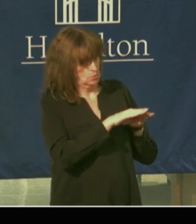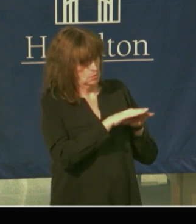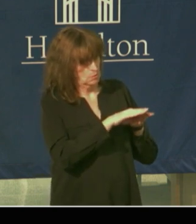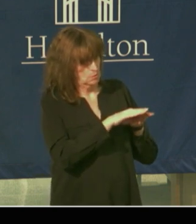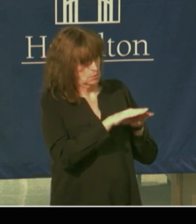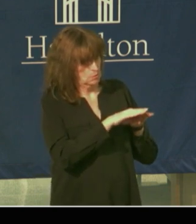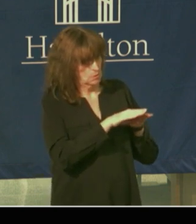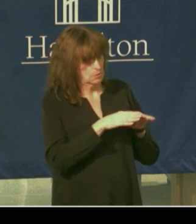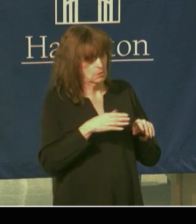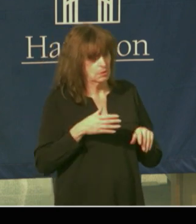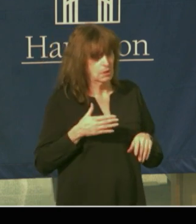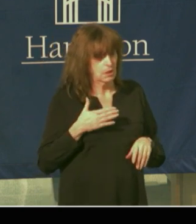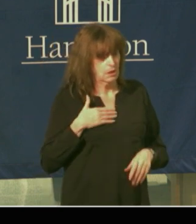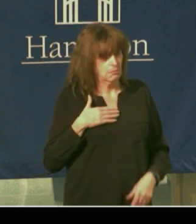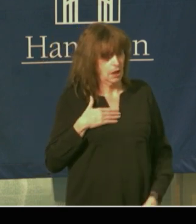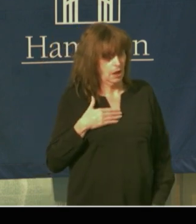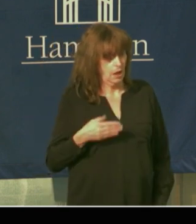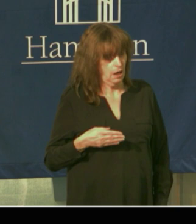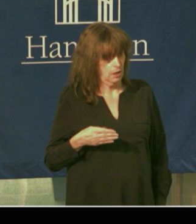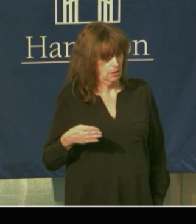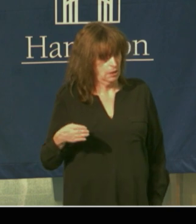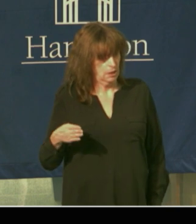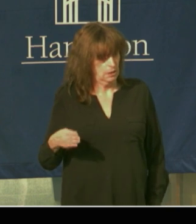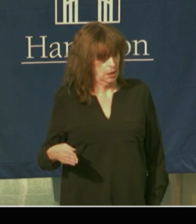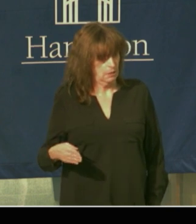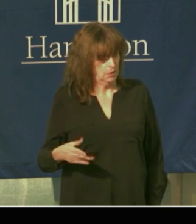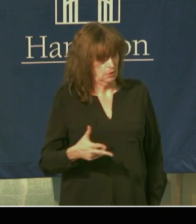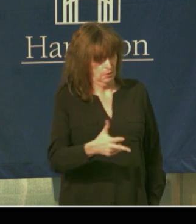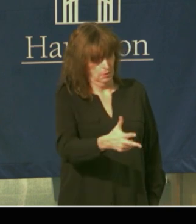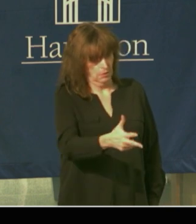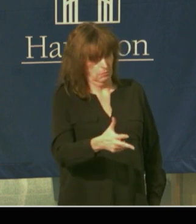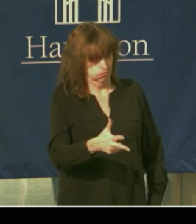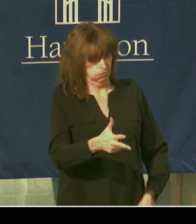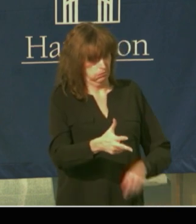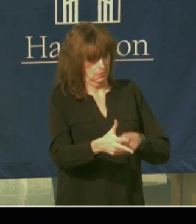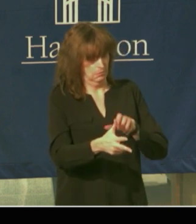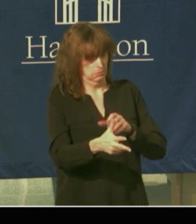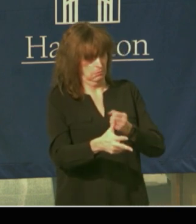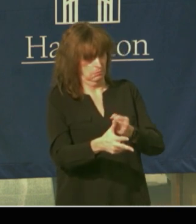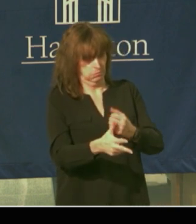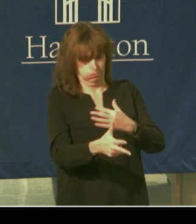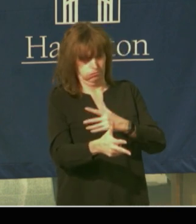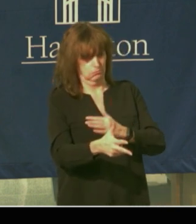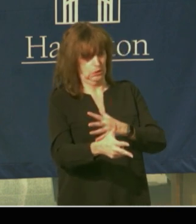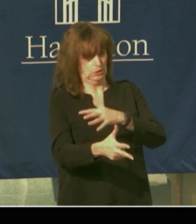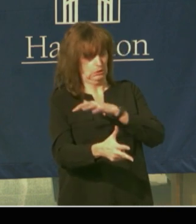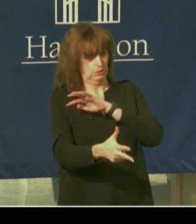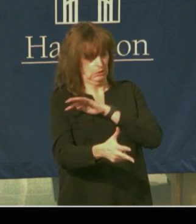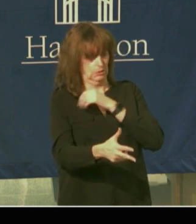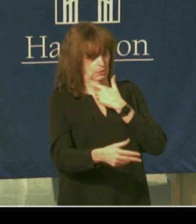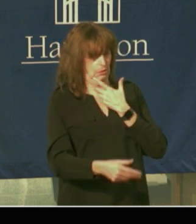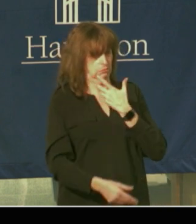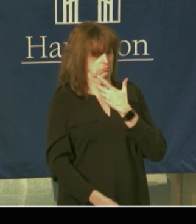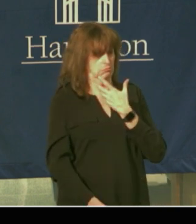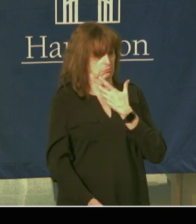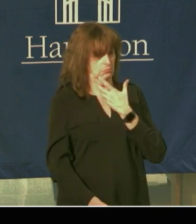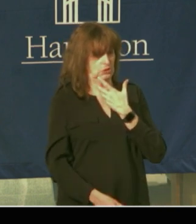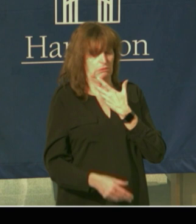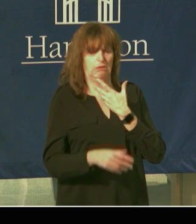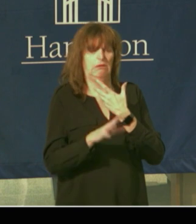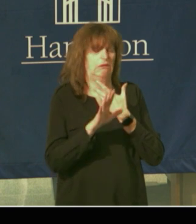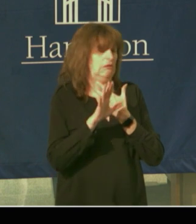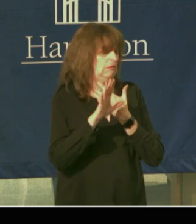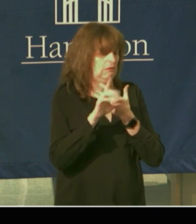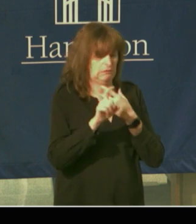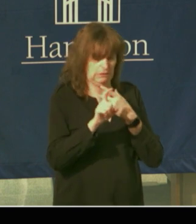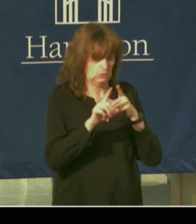reaction that obviously filtered through, and hopefully we can get that service back up and running for the people that are doing exactly what Paul